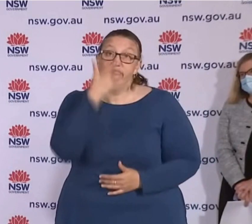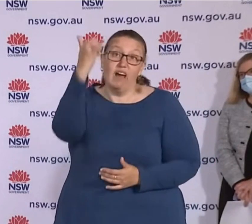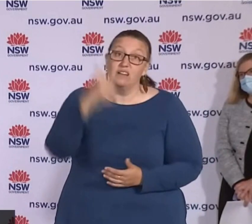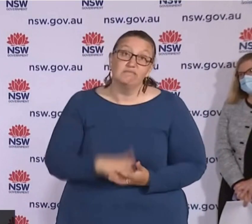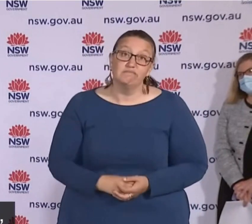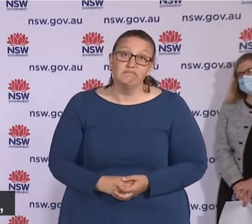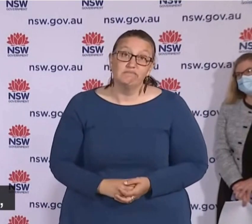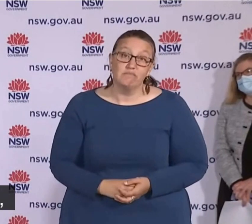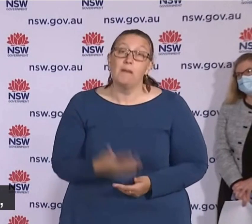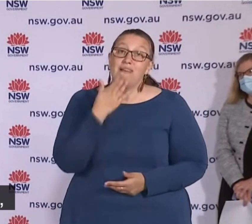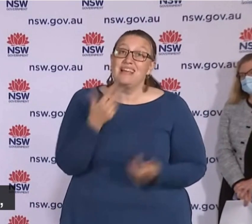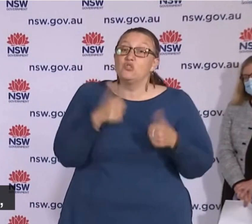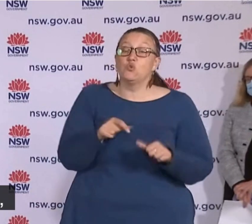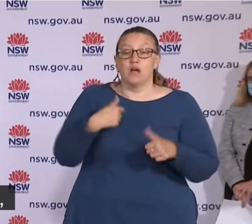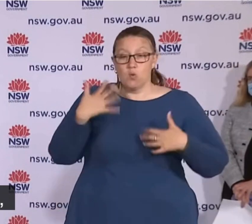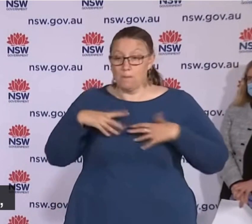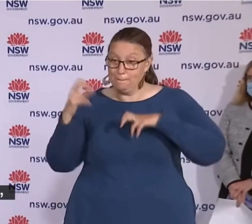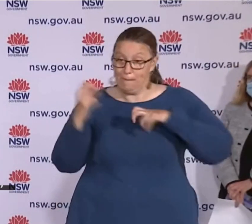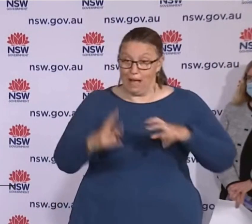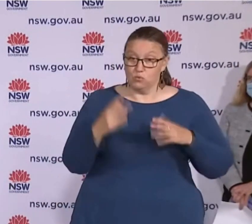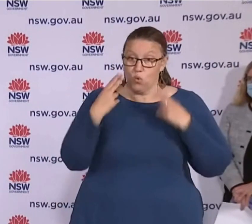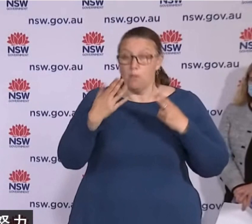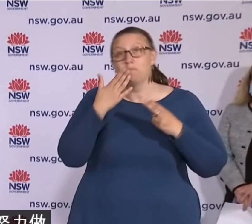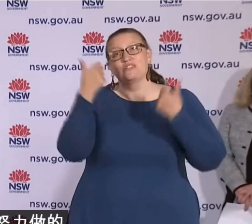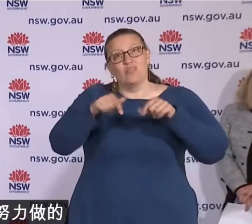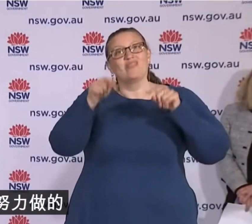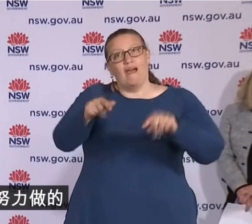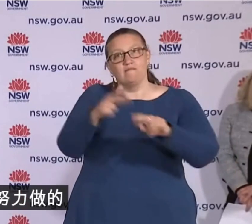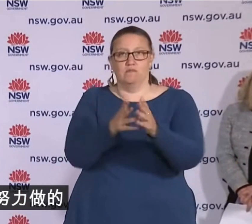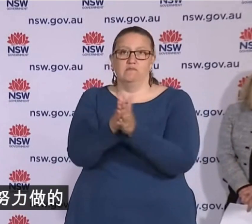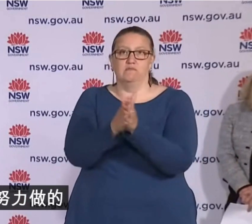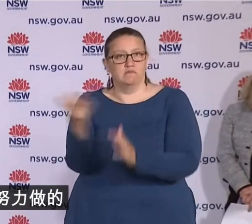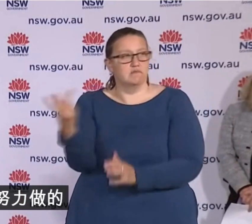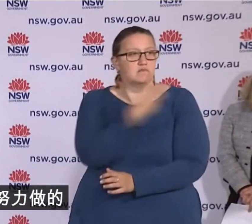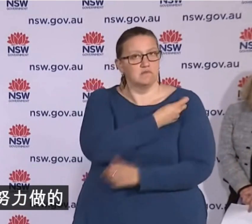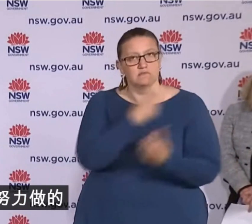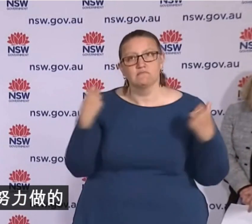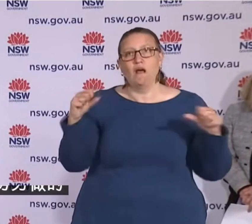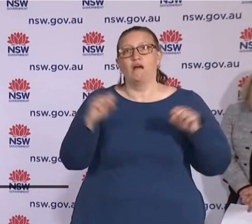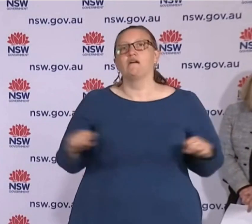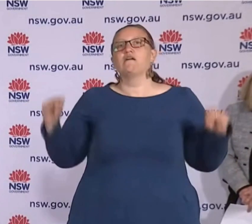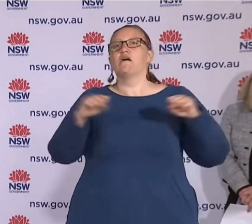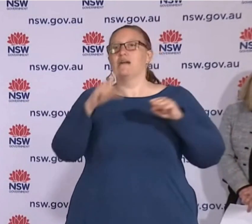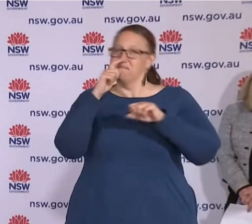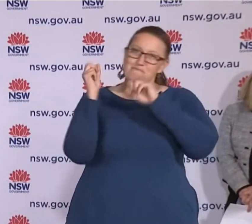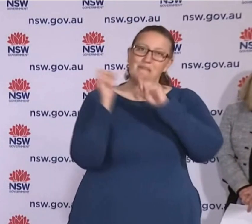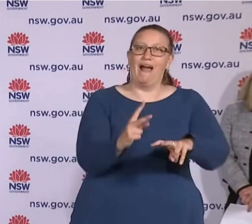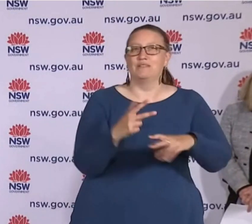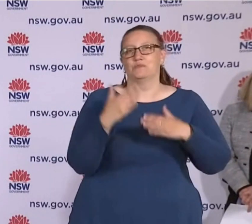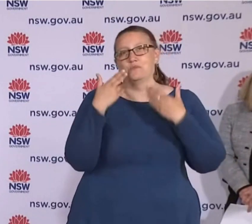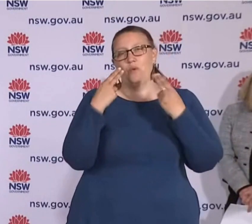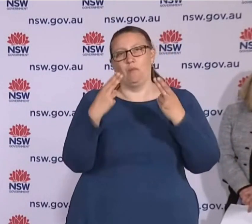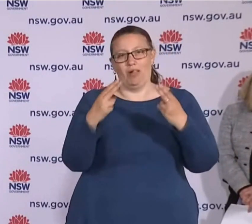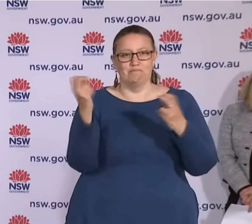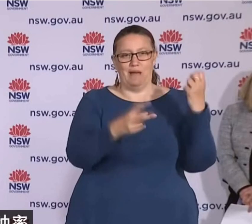as we know, there'll always be pockets of resistance, but what we're trying to do in the next little while is make sure we identify those communities that legitimately, for